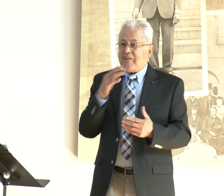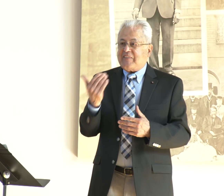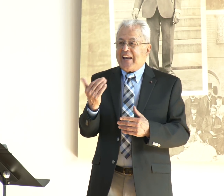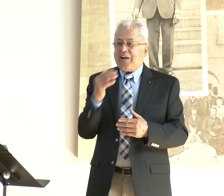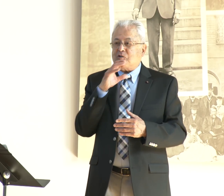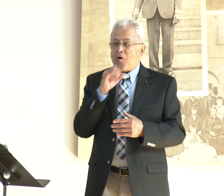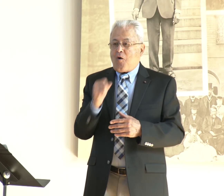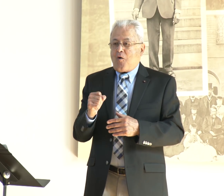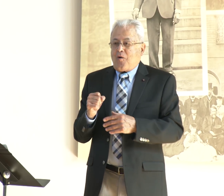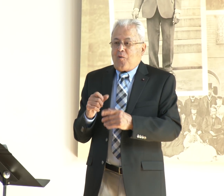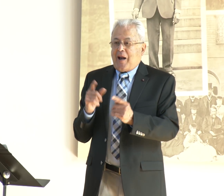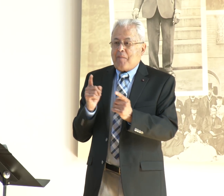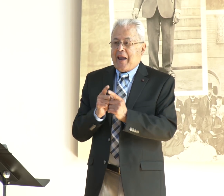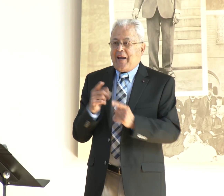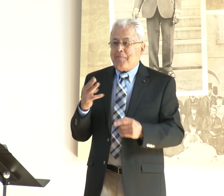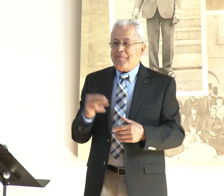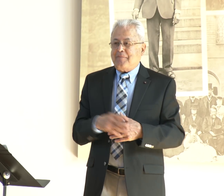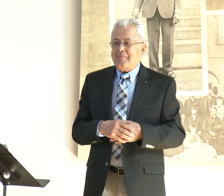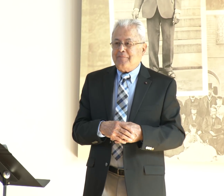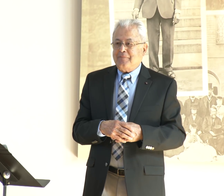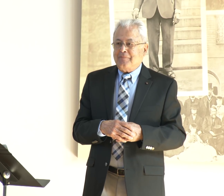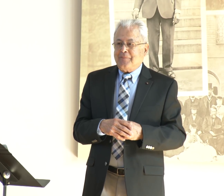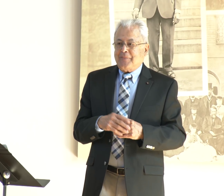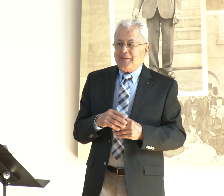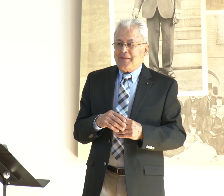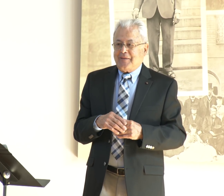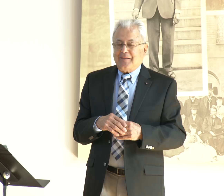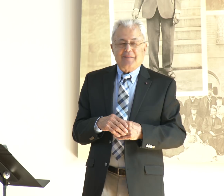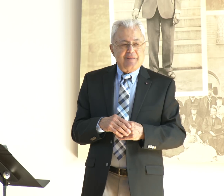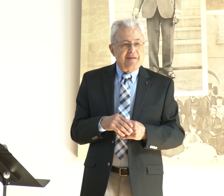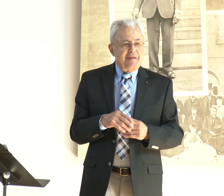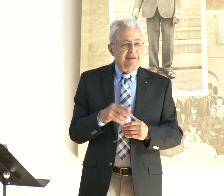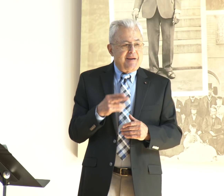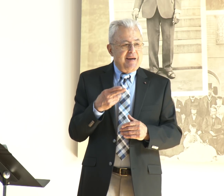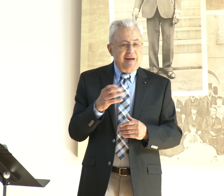relationship. When I was 15 years old, I met him.